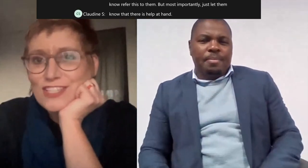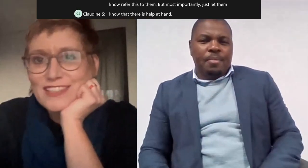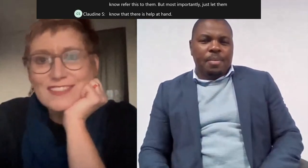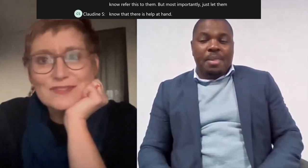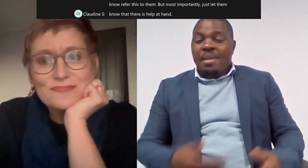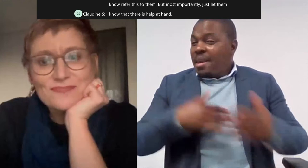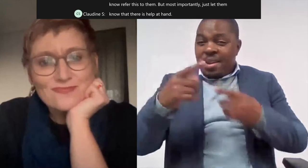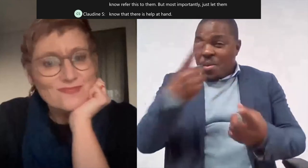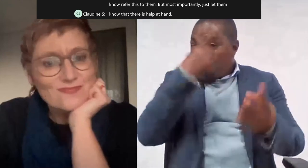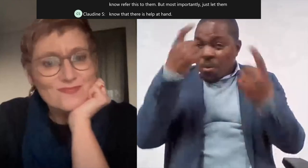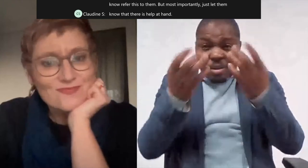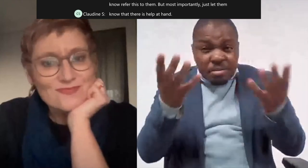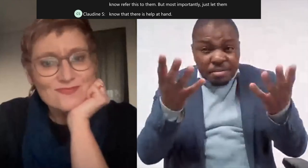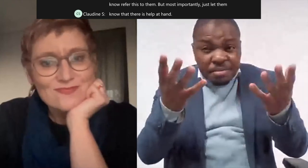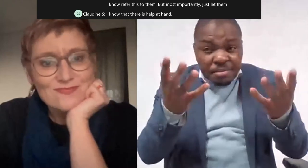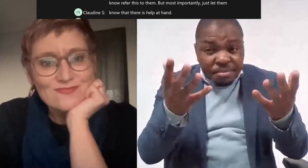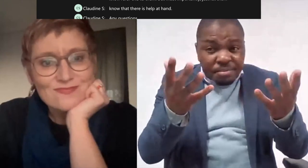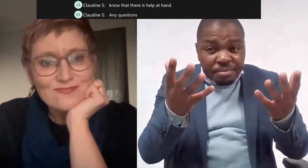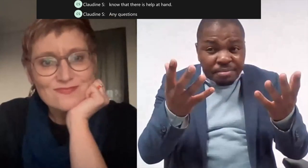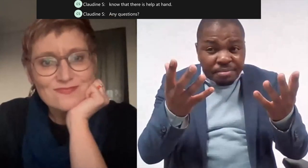Any questions?